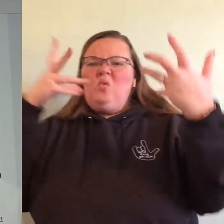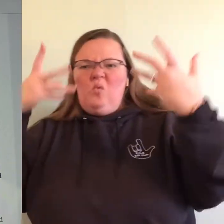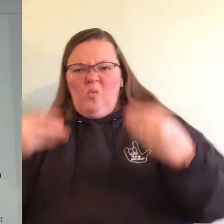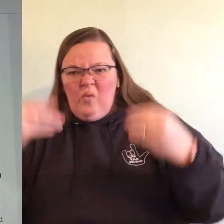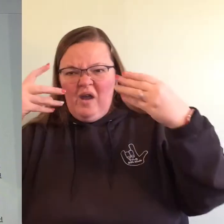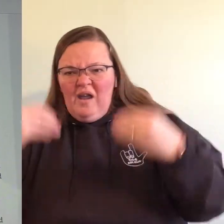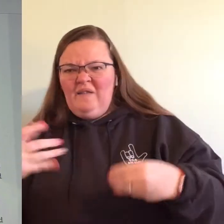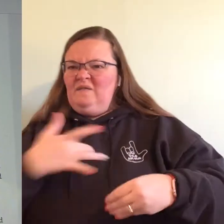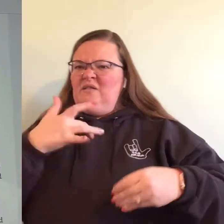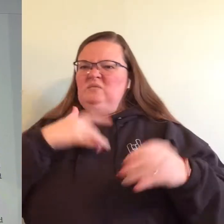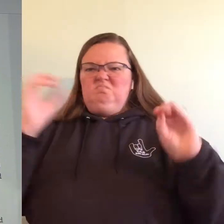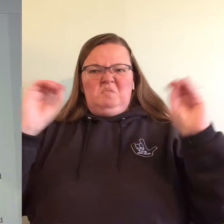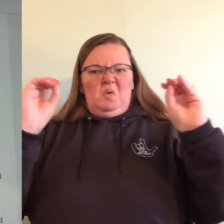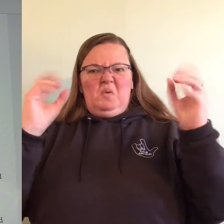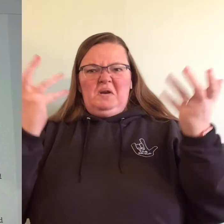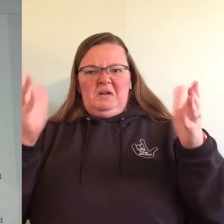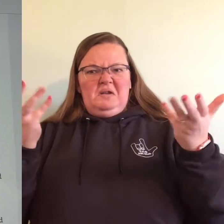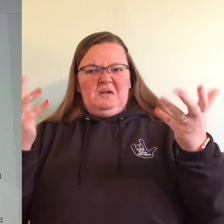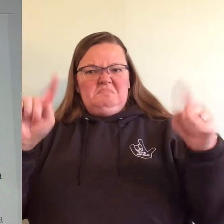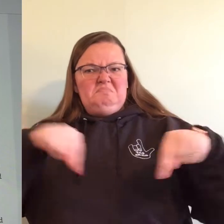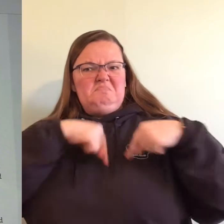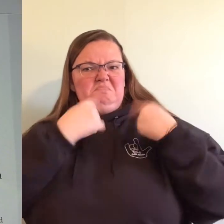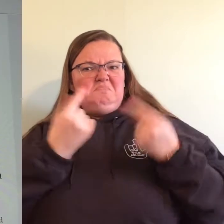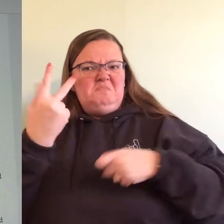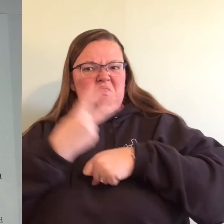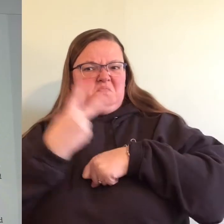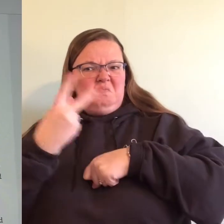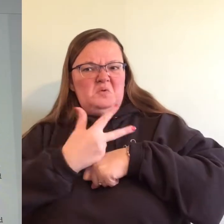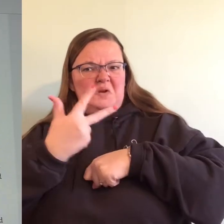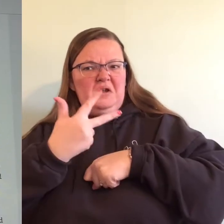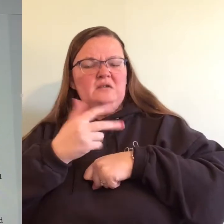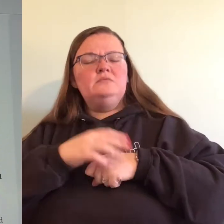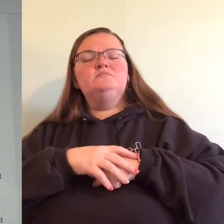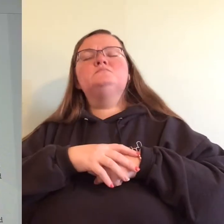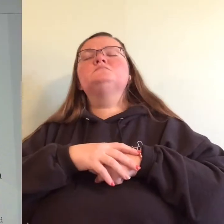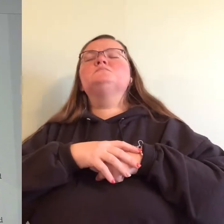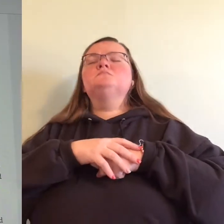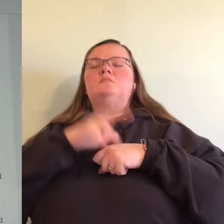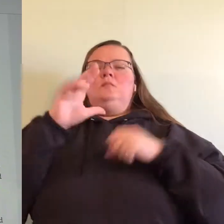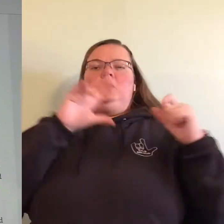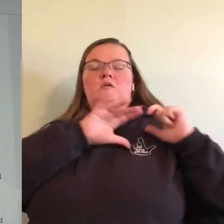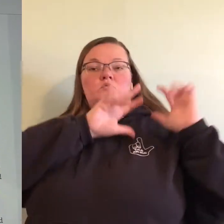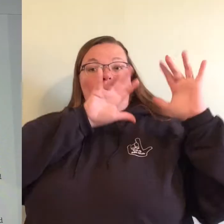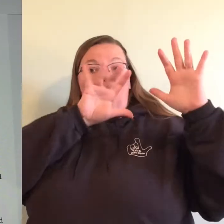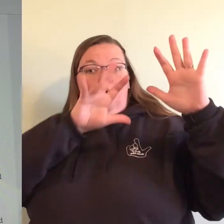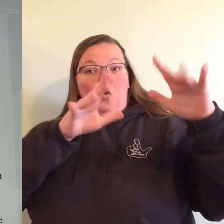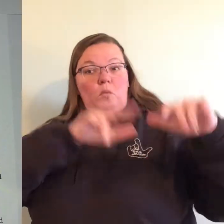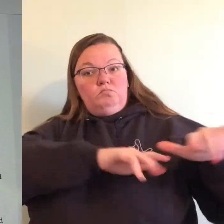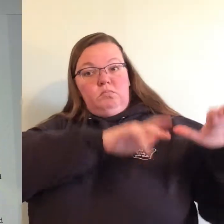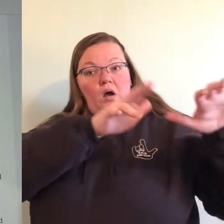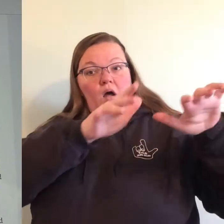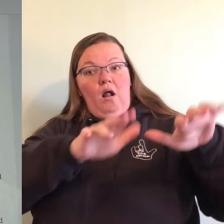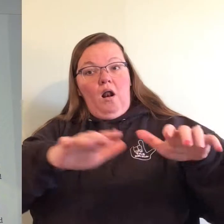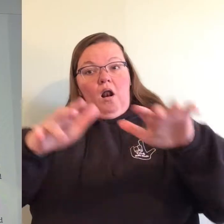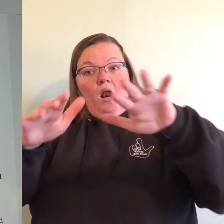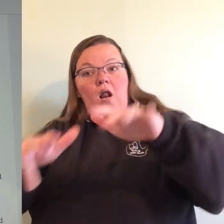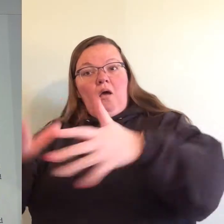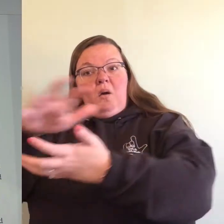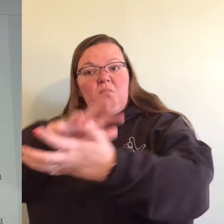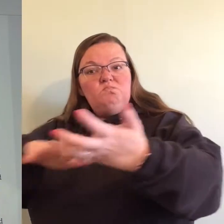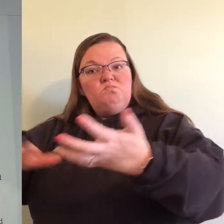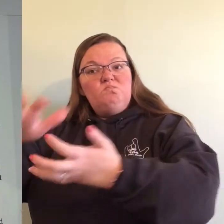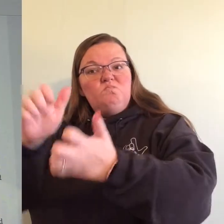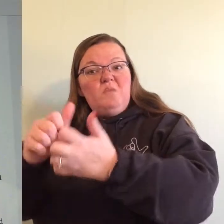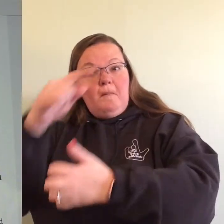had not been lived in for several days. Snow had drifted in from the doorway, and was heaped on the floor, mixed with something black,